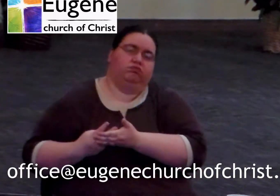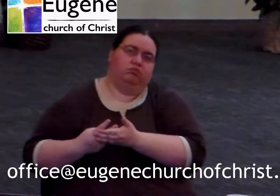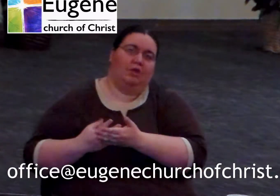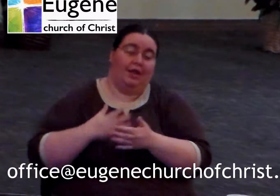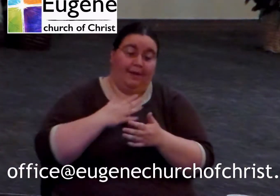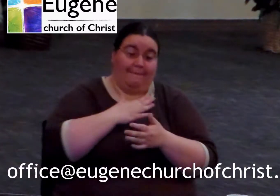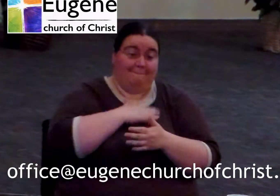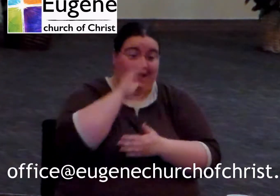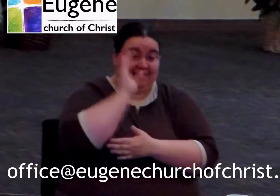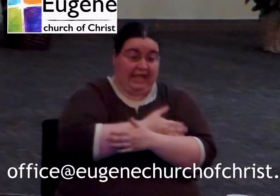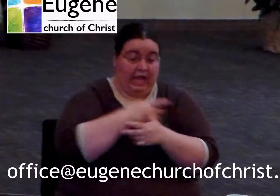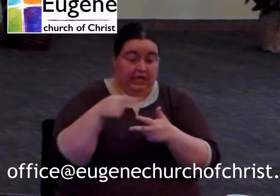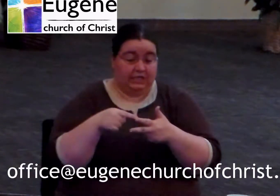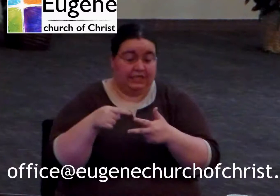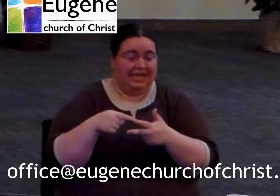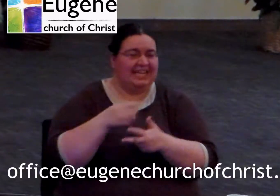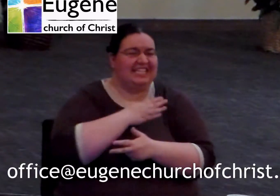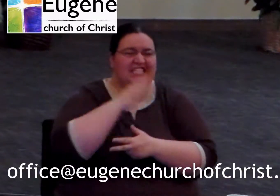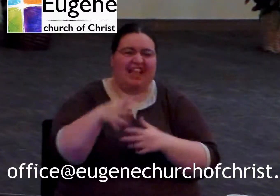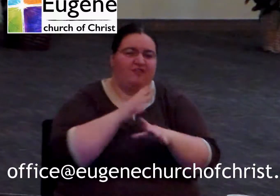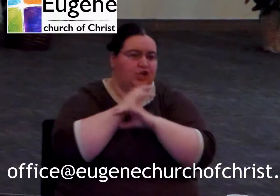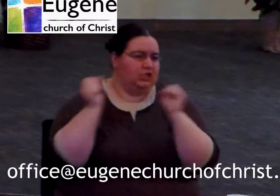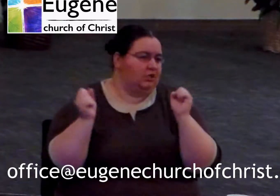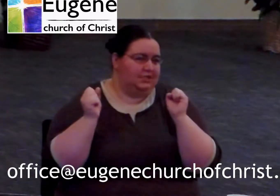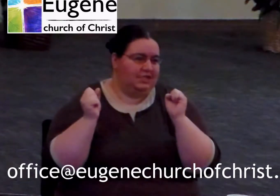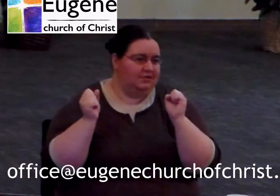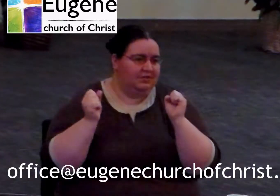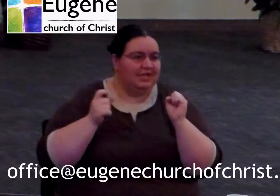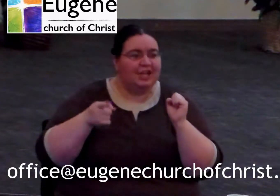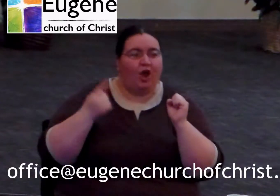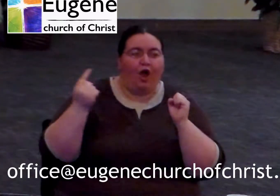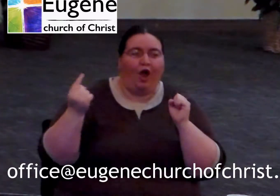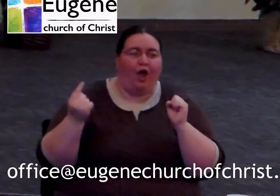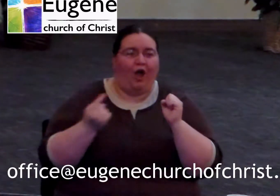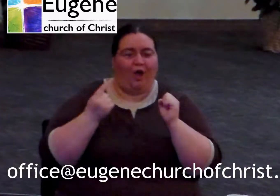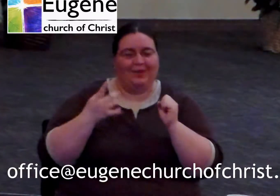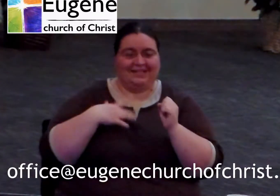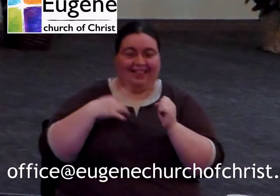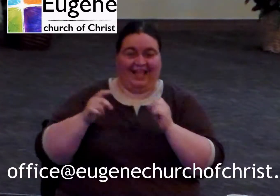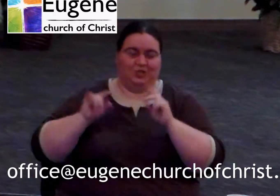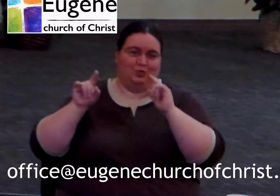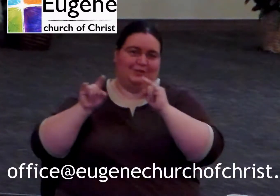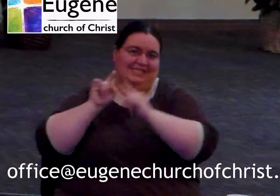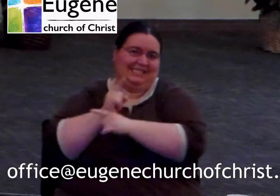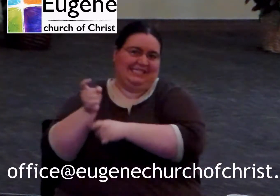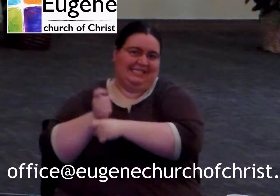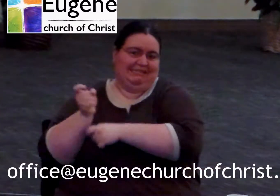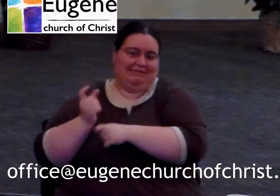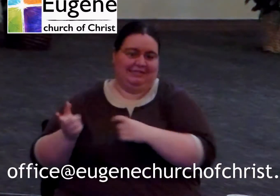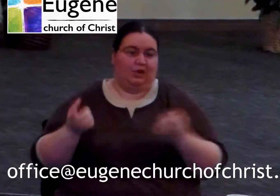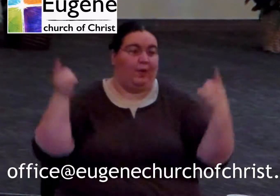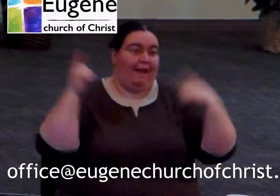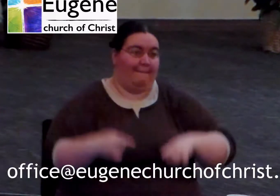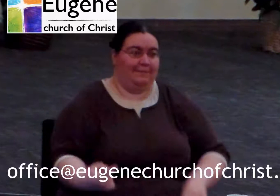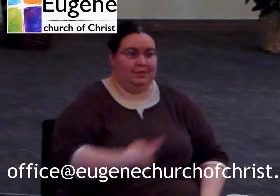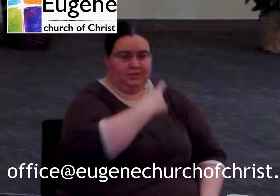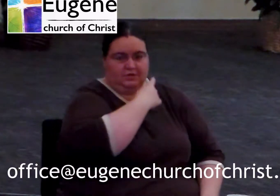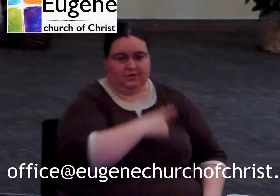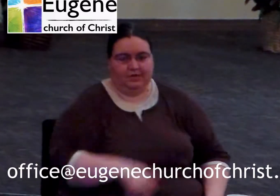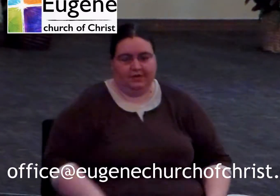Happy no clap hands. Happy no clap hands.